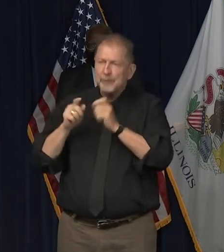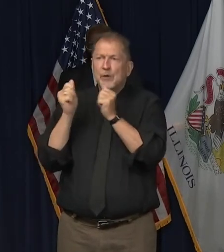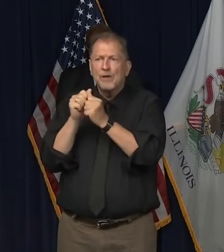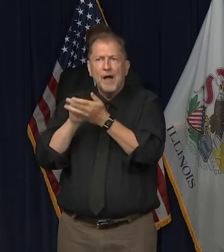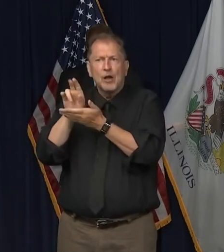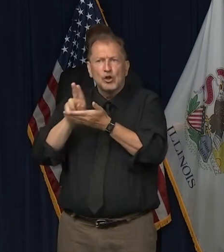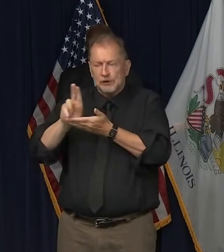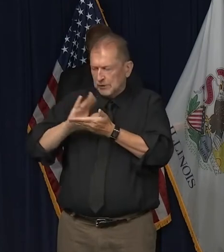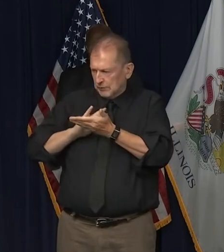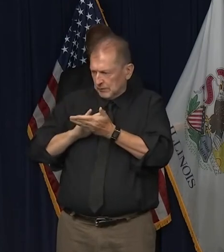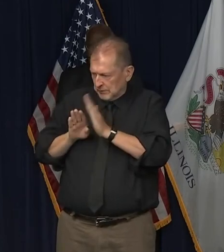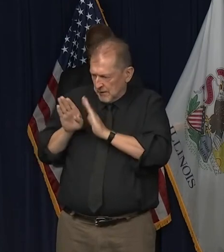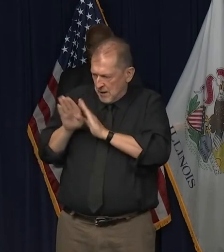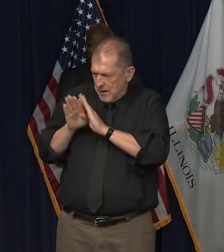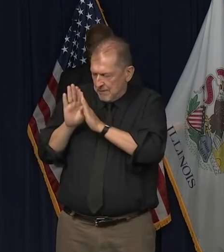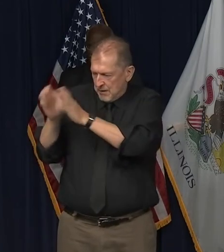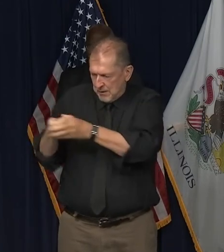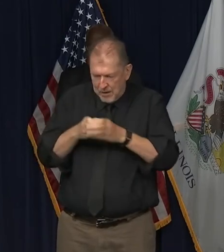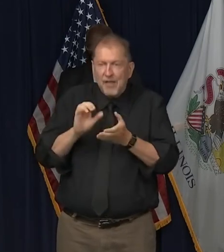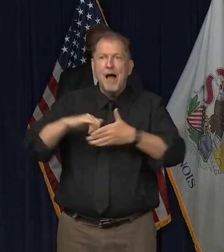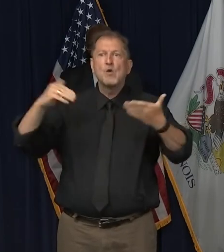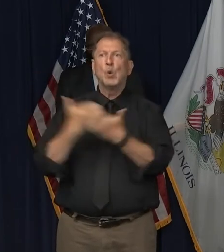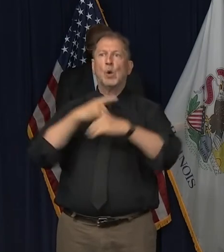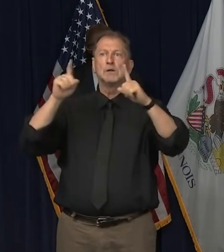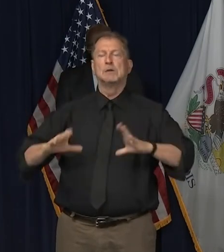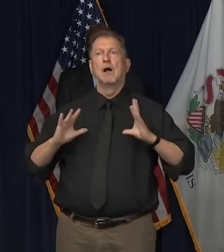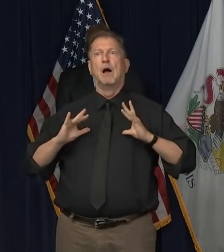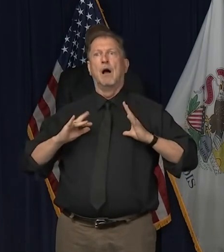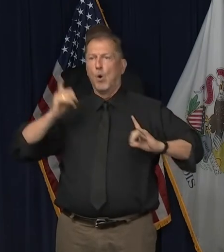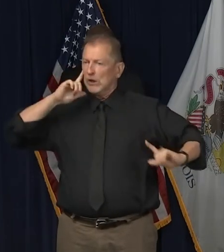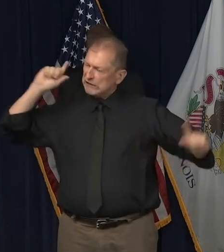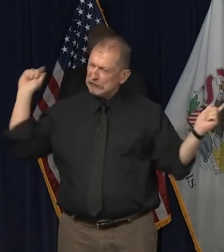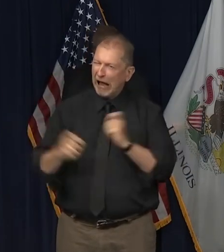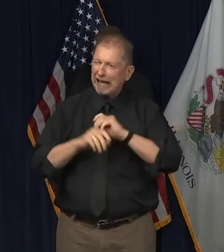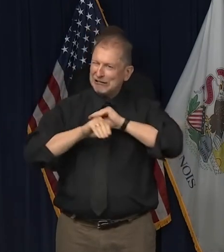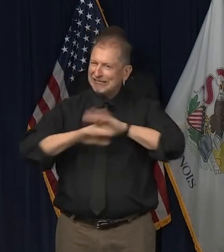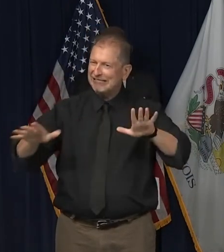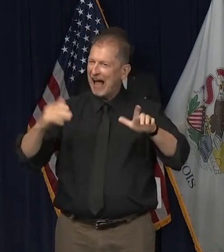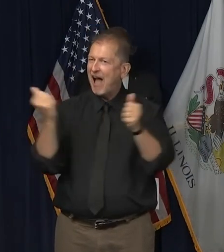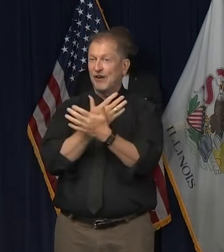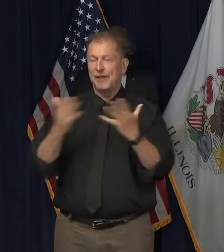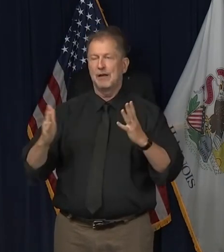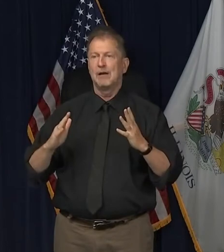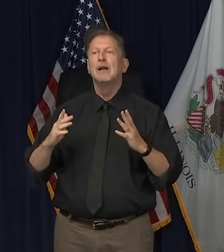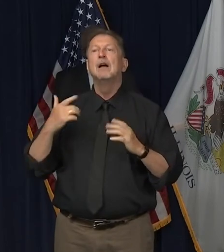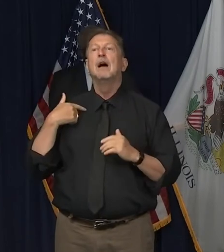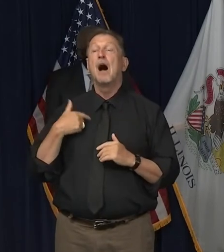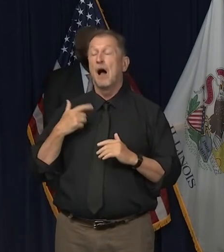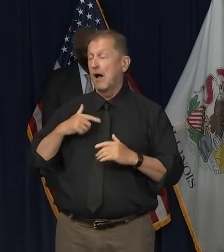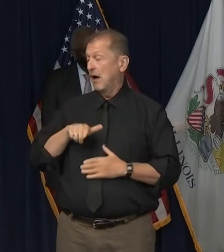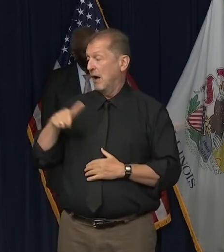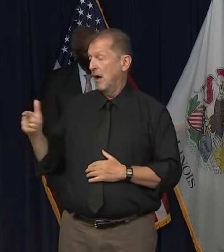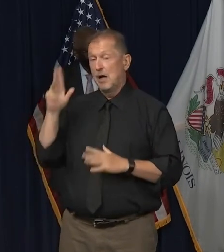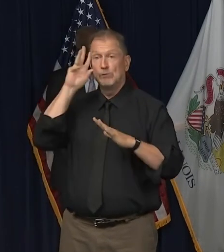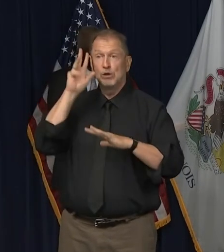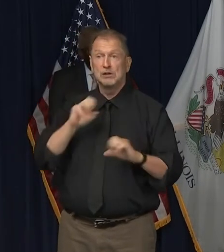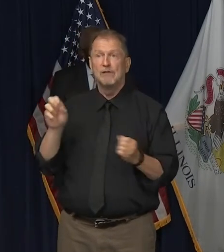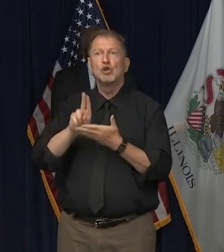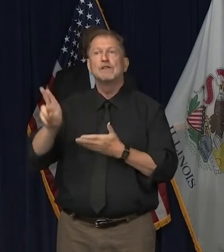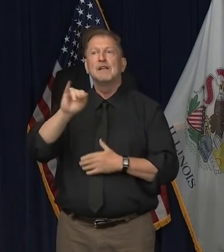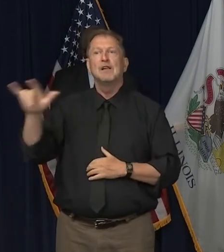this potentially game-changing development. And with that, it is my pleasure to turn it over to the president of the University of Illinois,